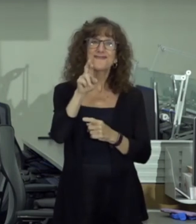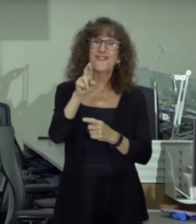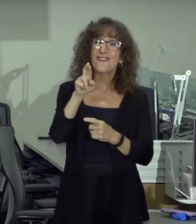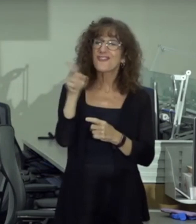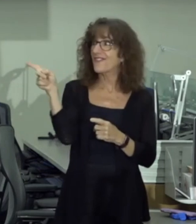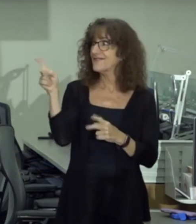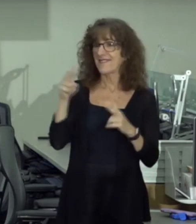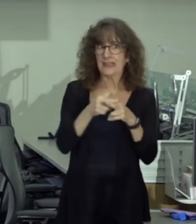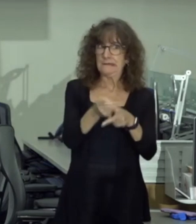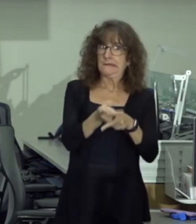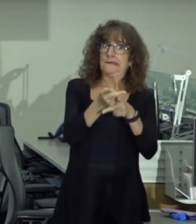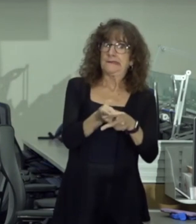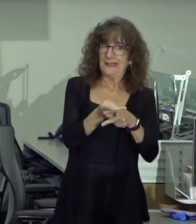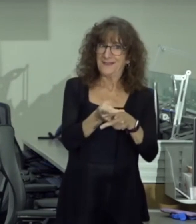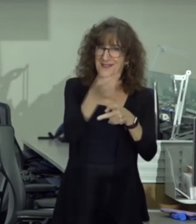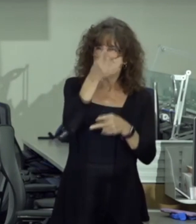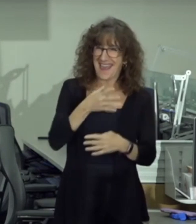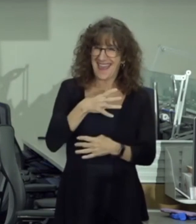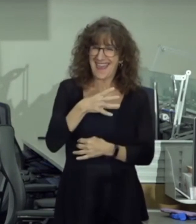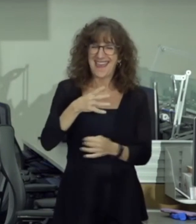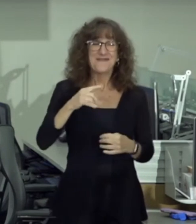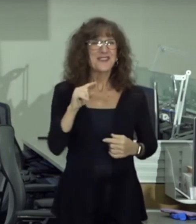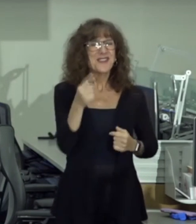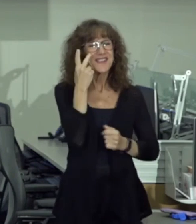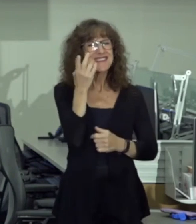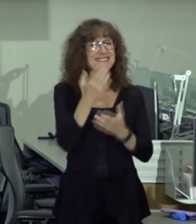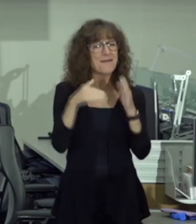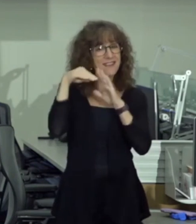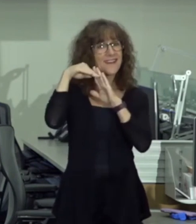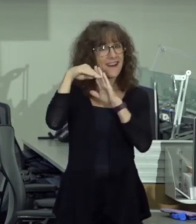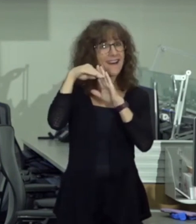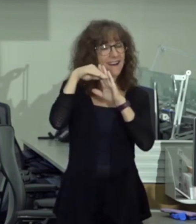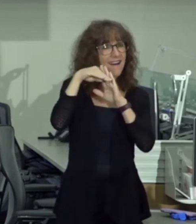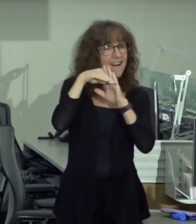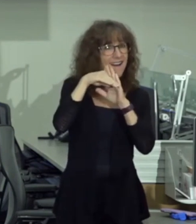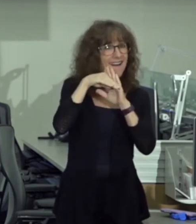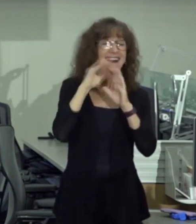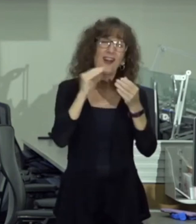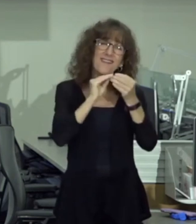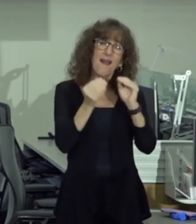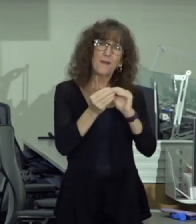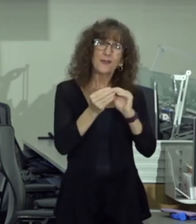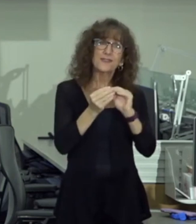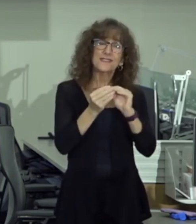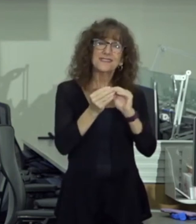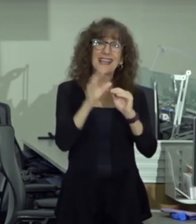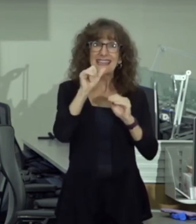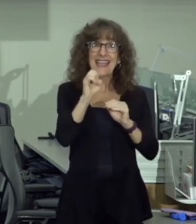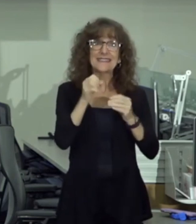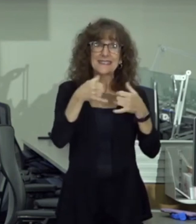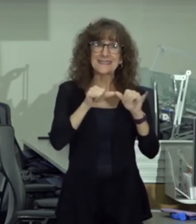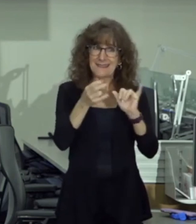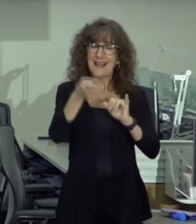and he is a very cautious man, that we are starting to see some of those declines. Although our numbers and cases are